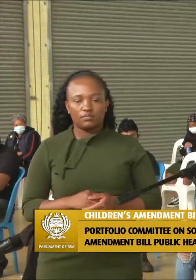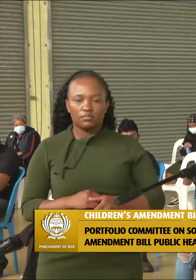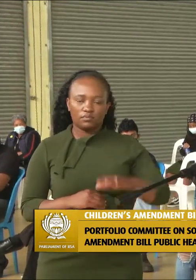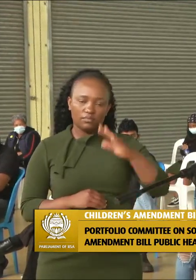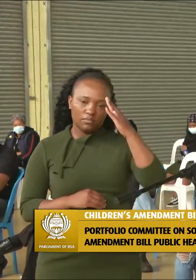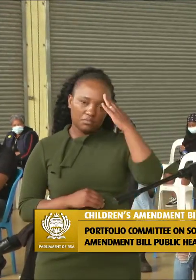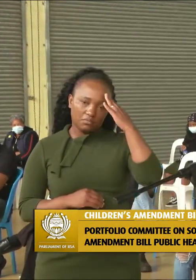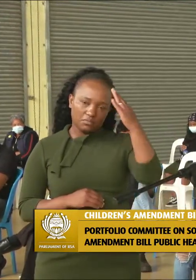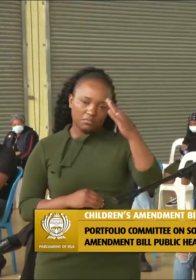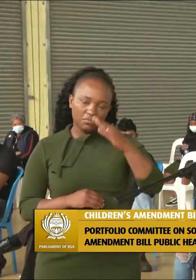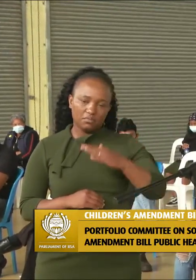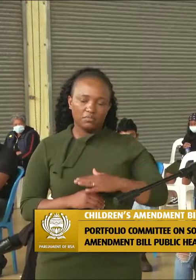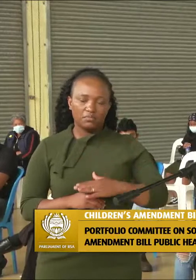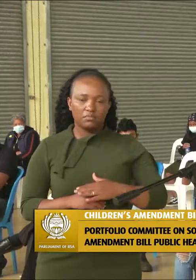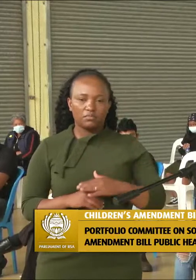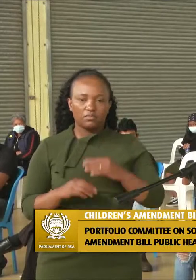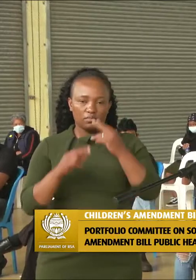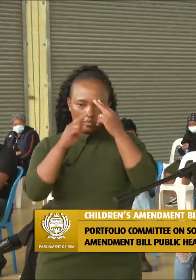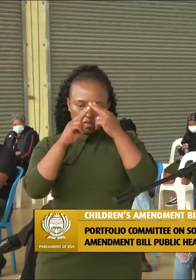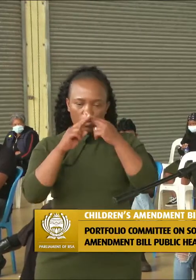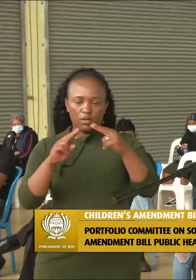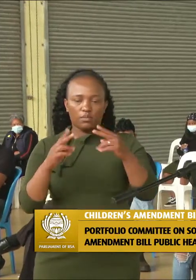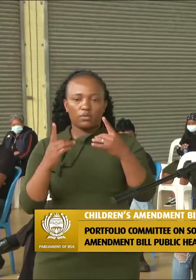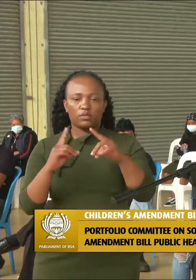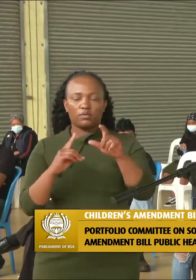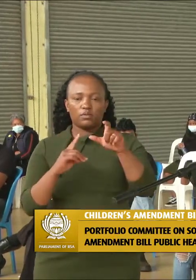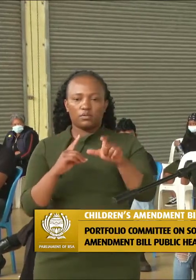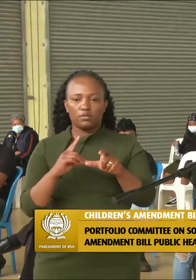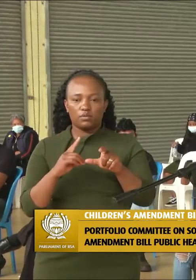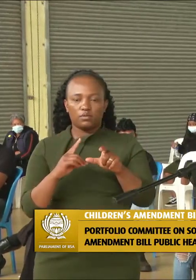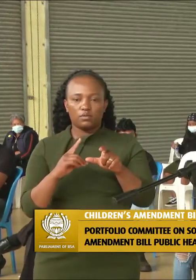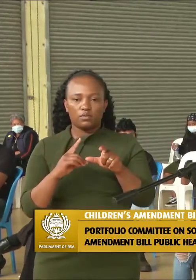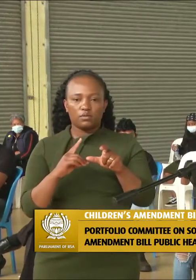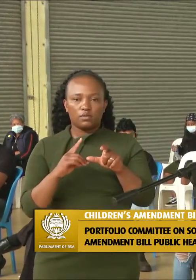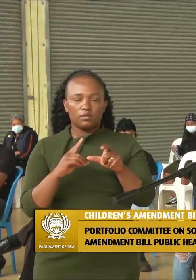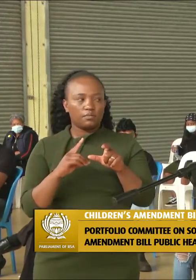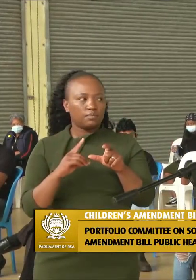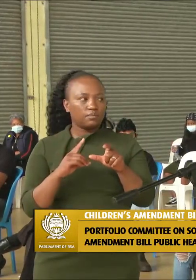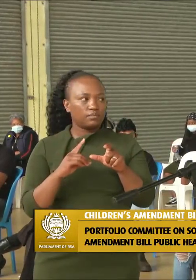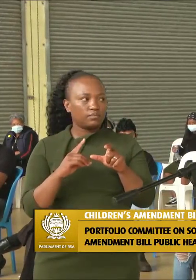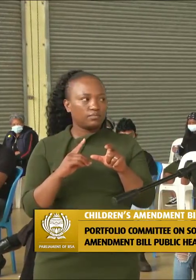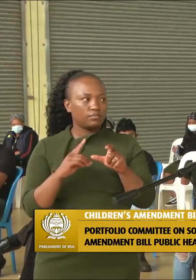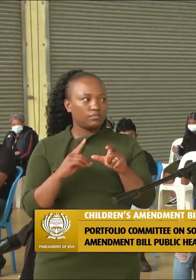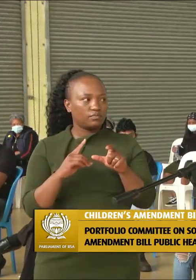Afternoon, Honorable Chair, and the honorable members of the Parliament